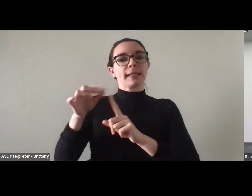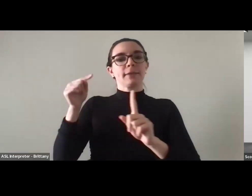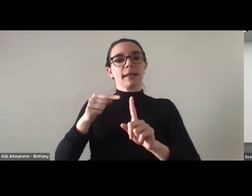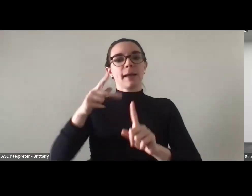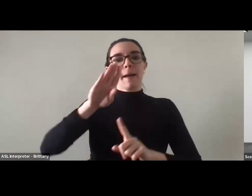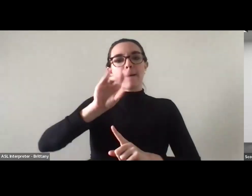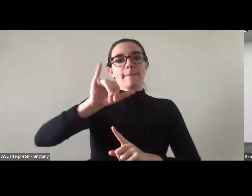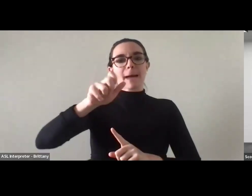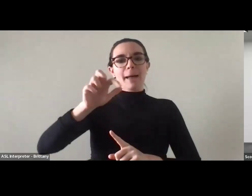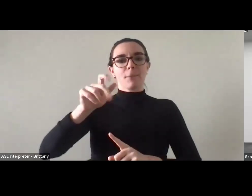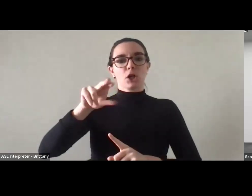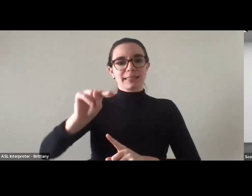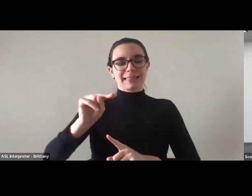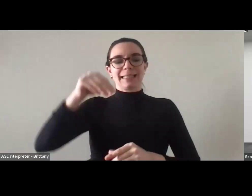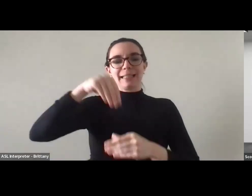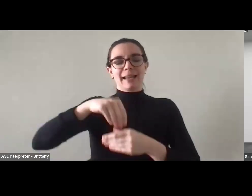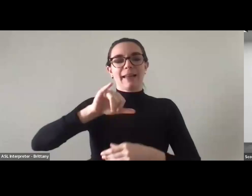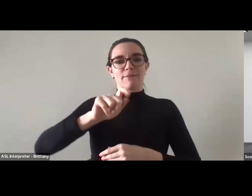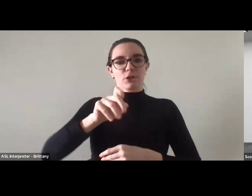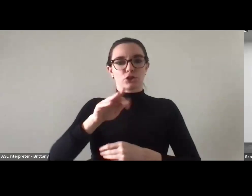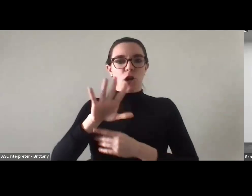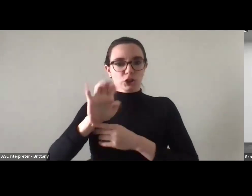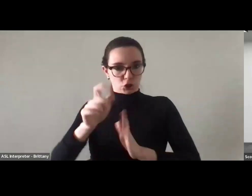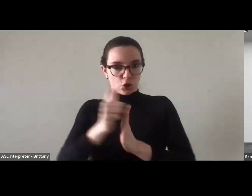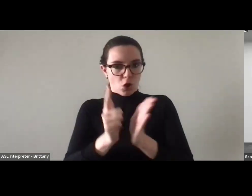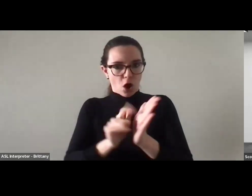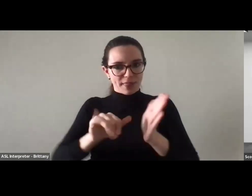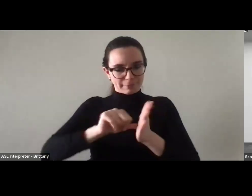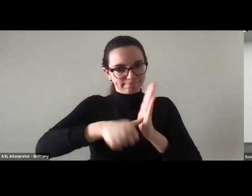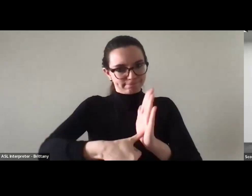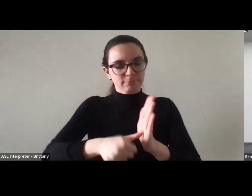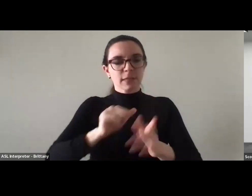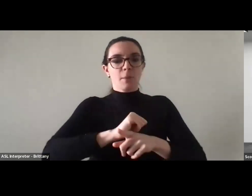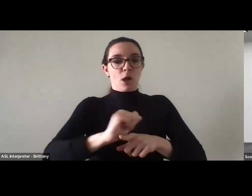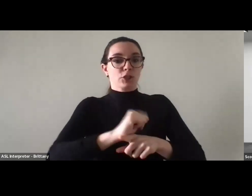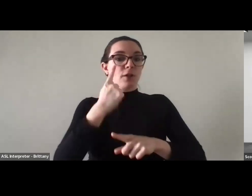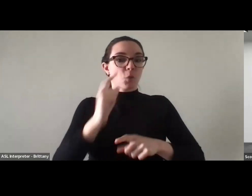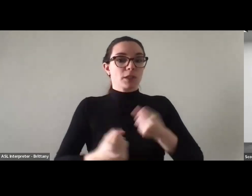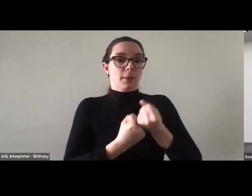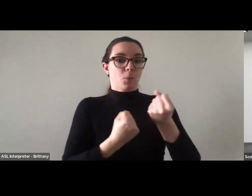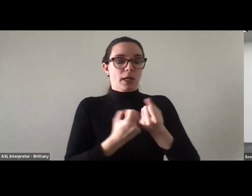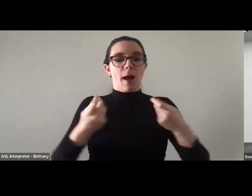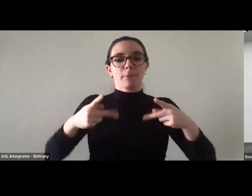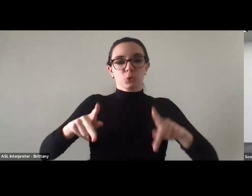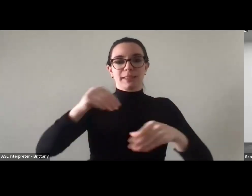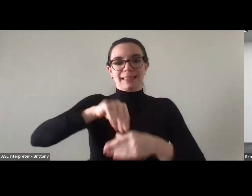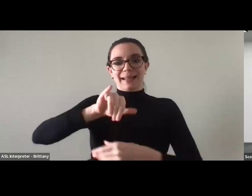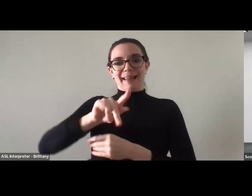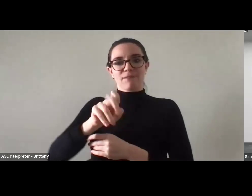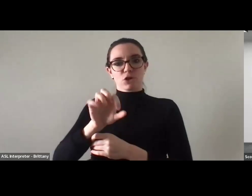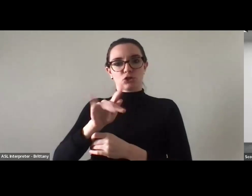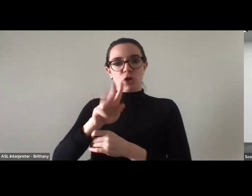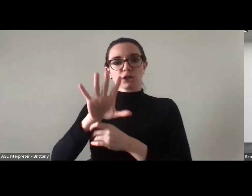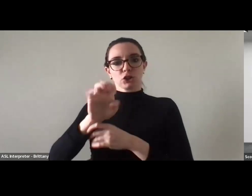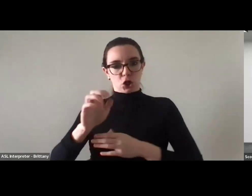bipartisan infrastructure law, has emphasized apprenticeships for supporting opportunities in infrastructure building here